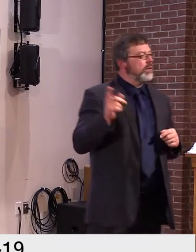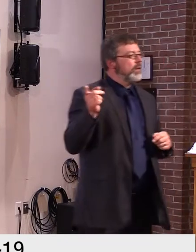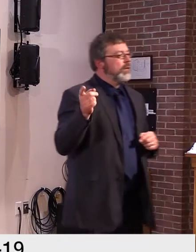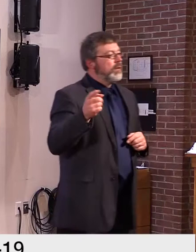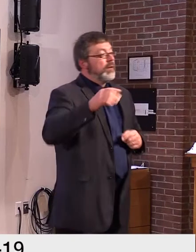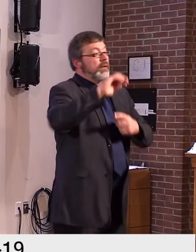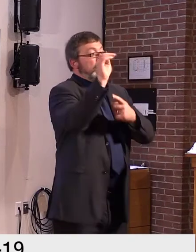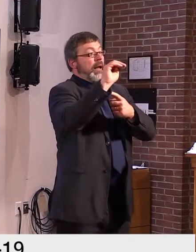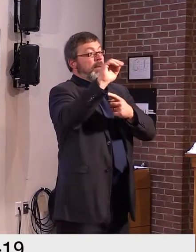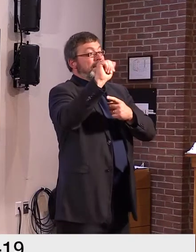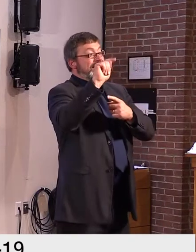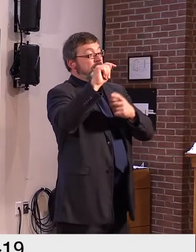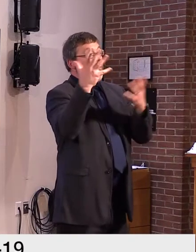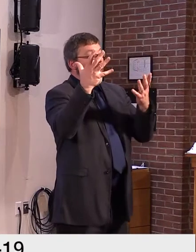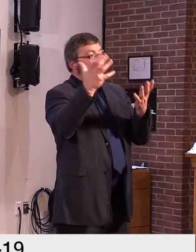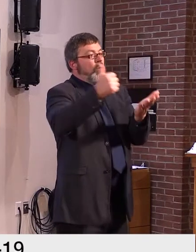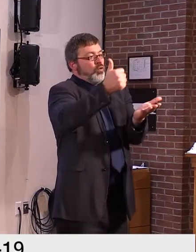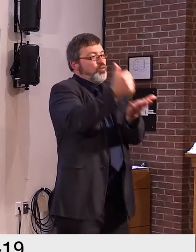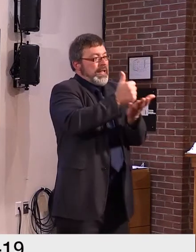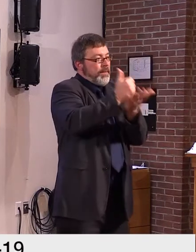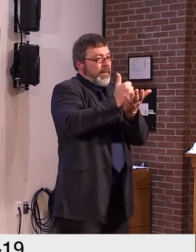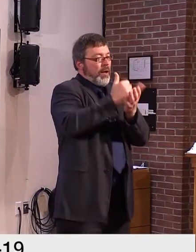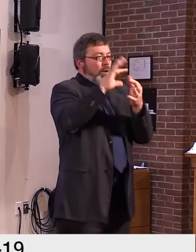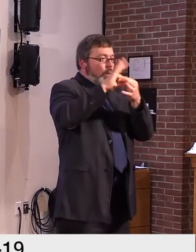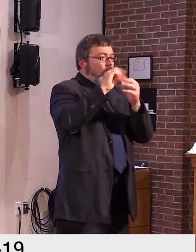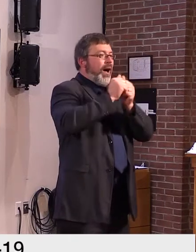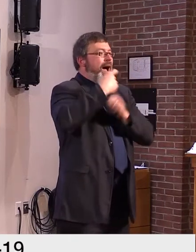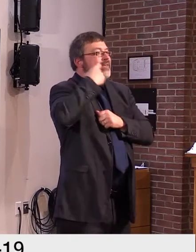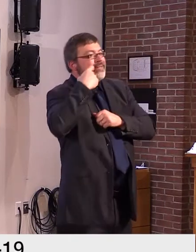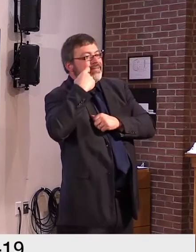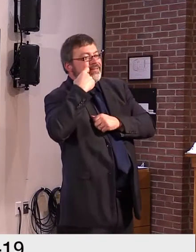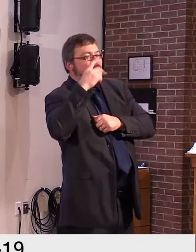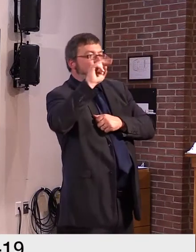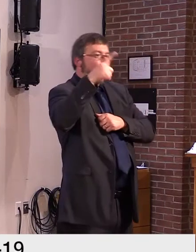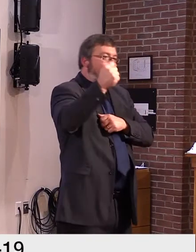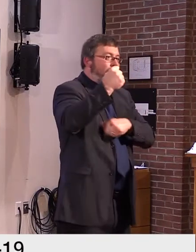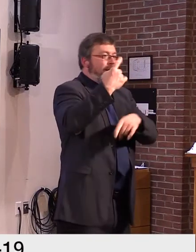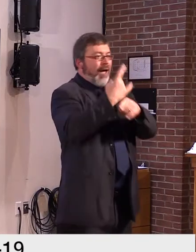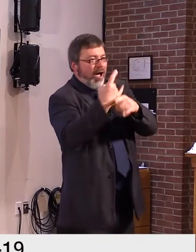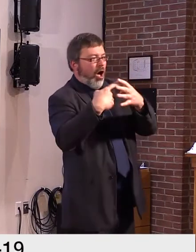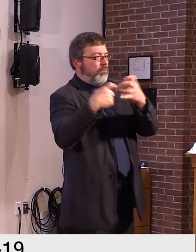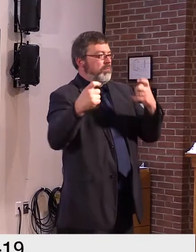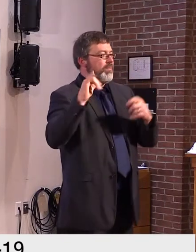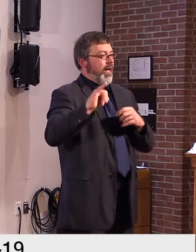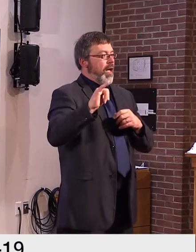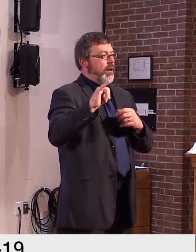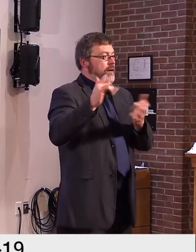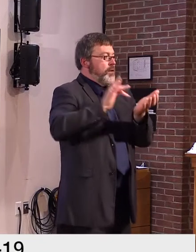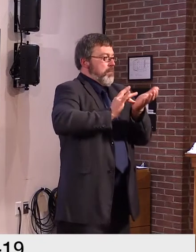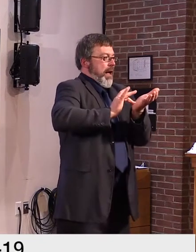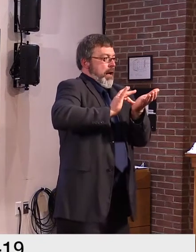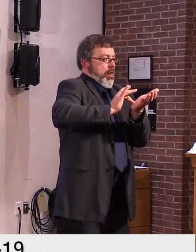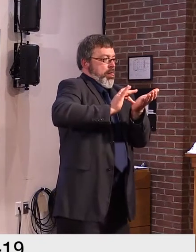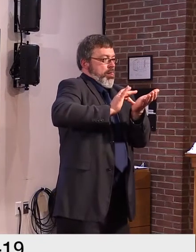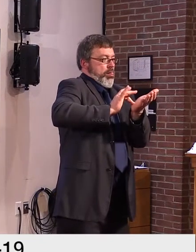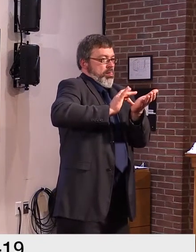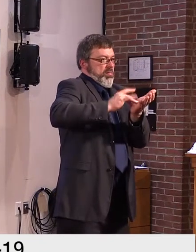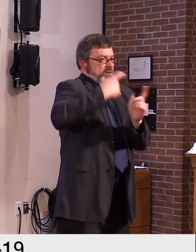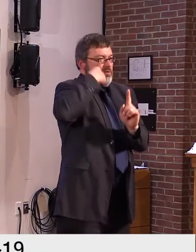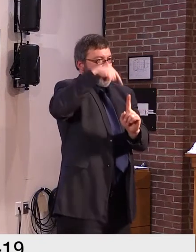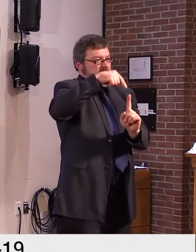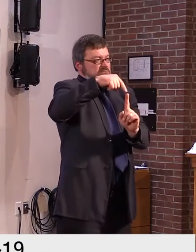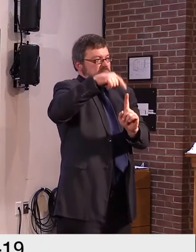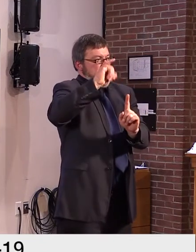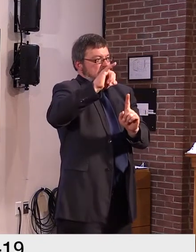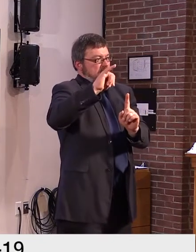with substance abuse issues. The medical treatment is the medical treatment that we provide